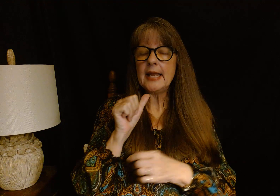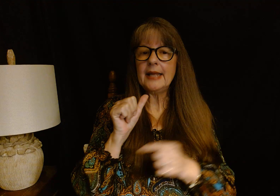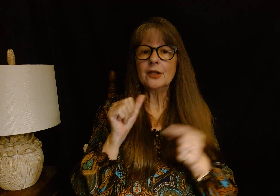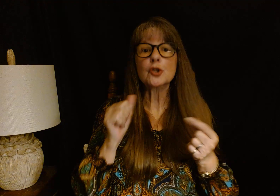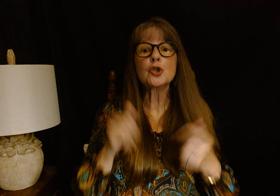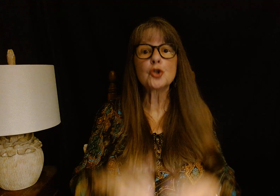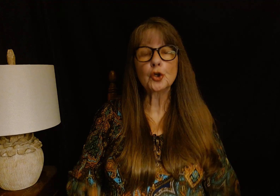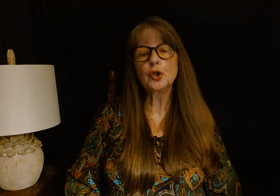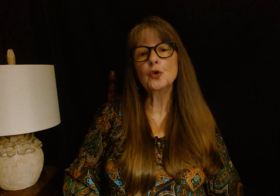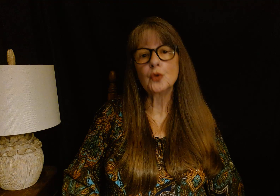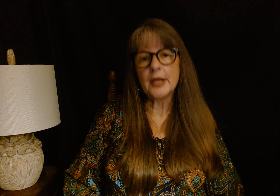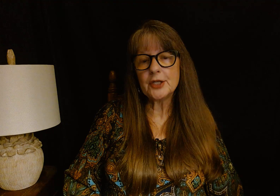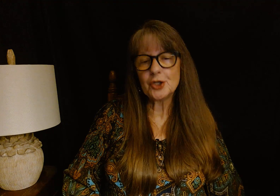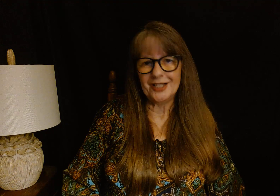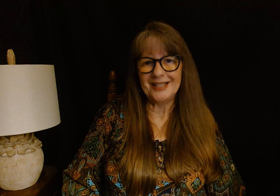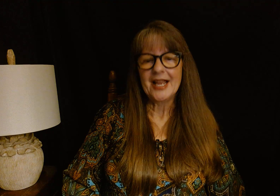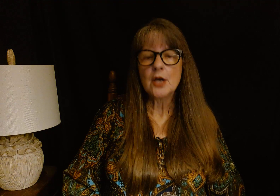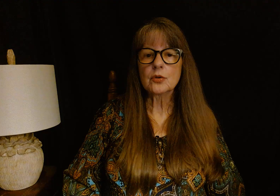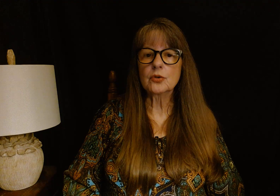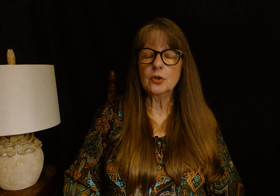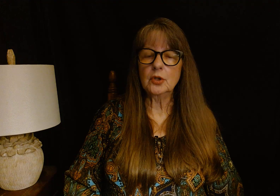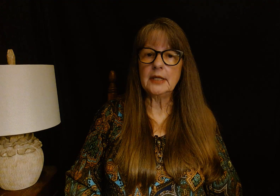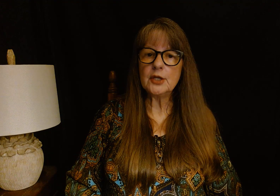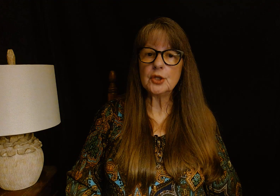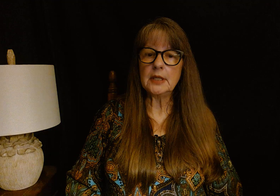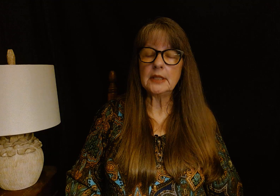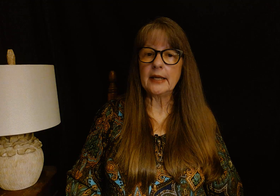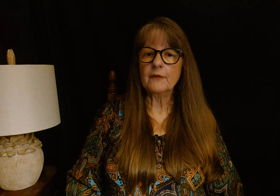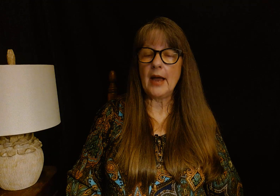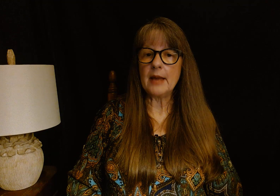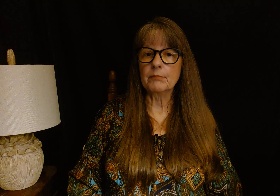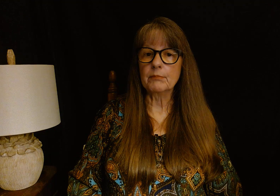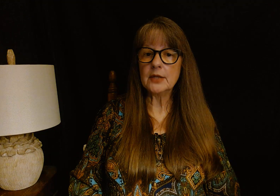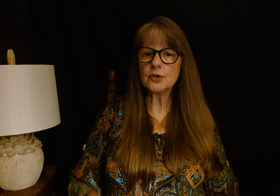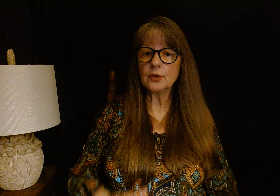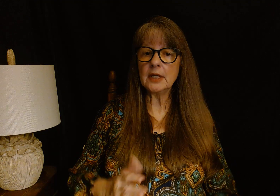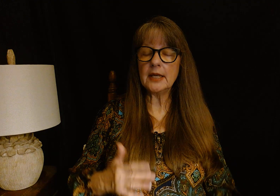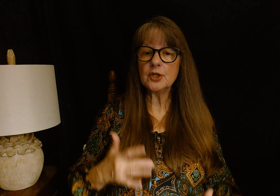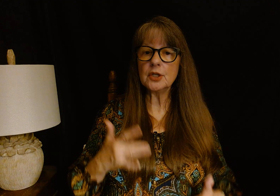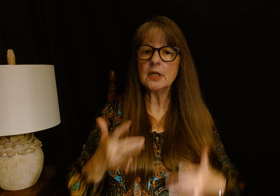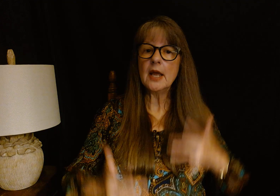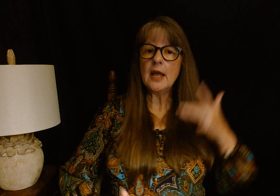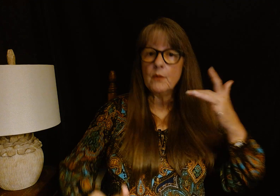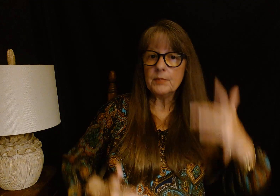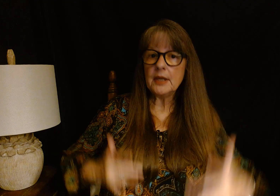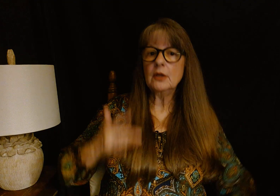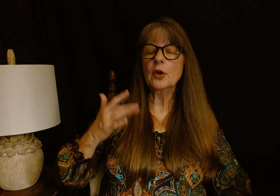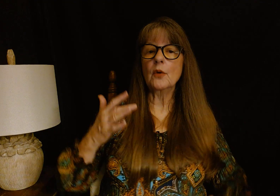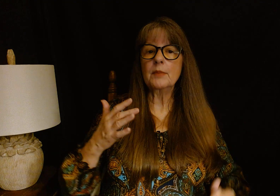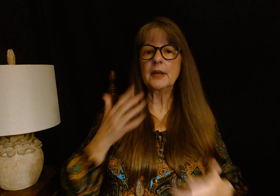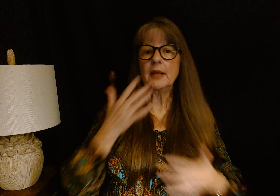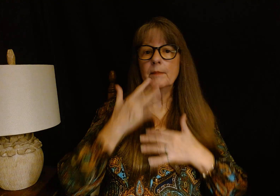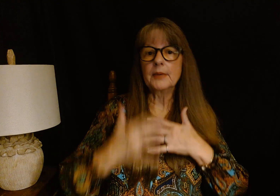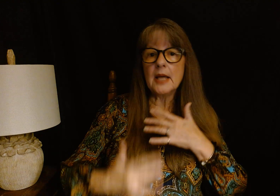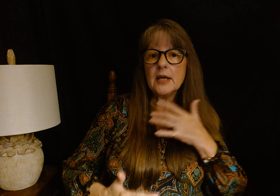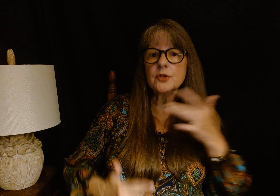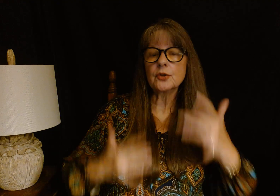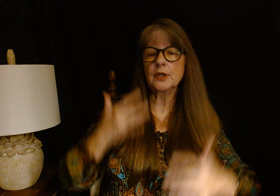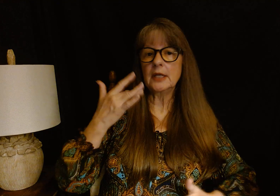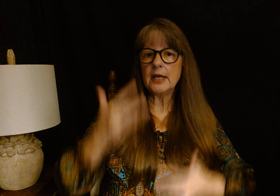in circulation. So circulation, like if I had blood circulation, it would be, it'd be like blood